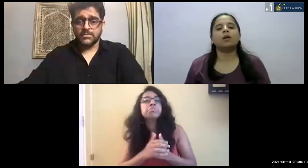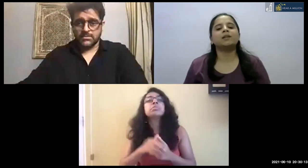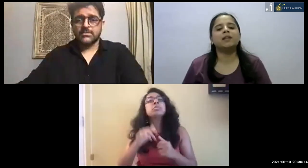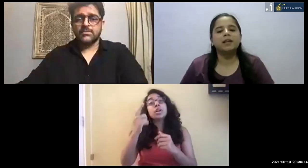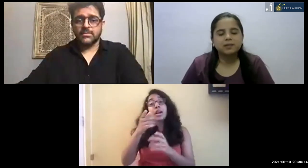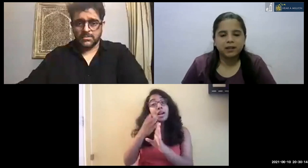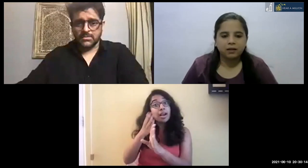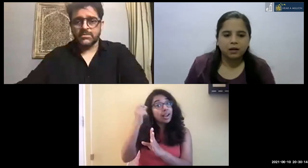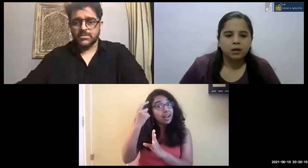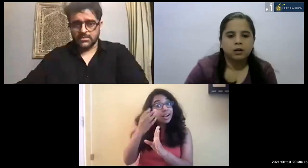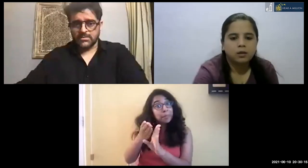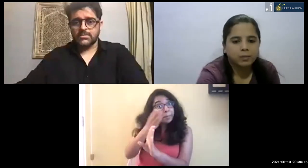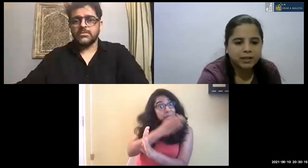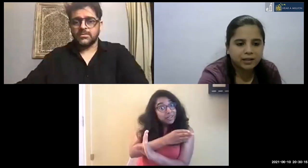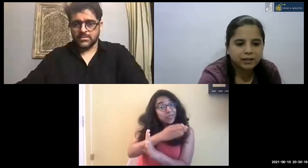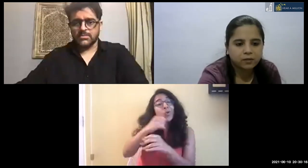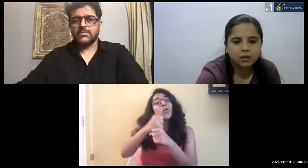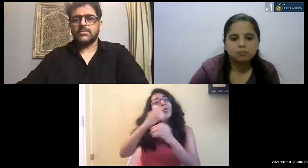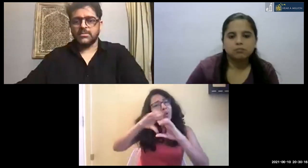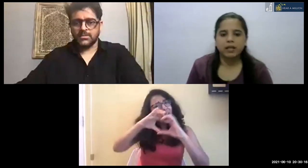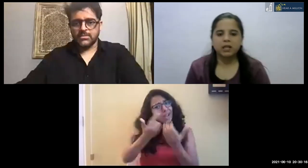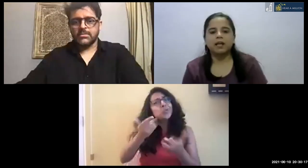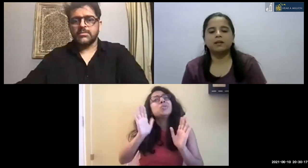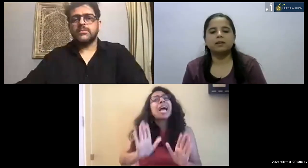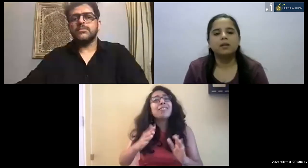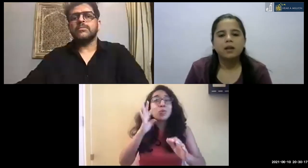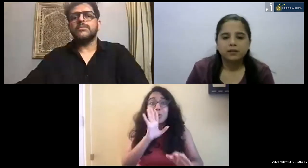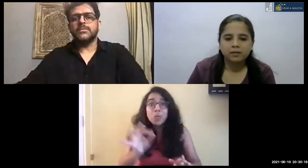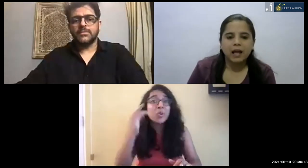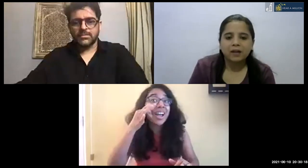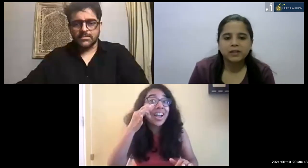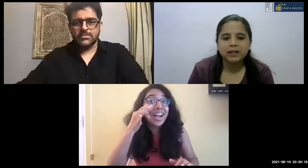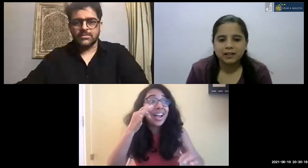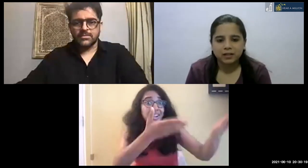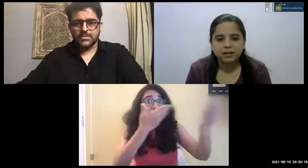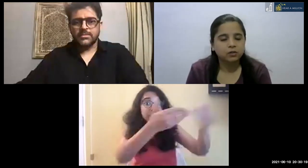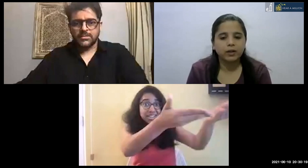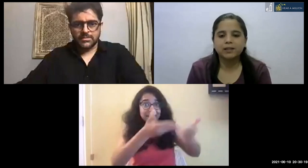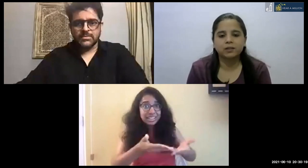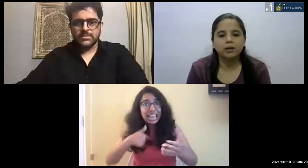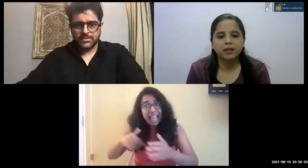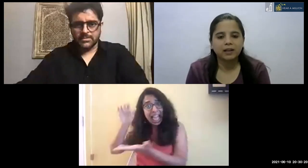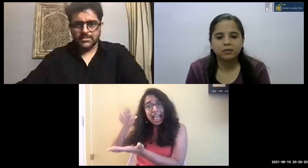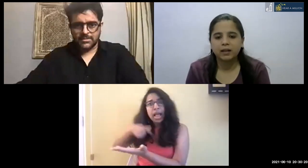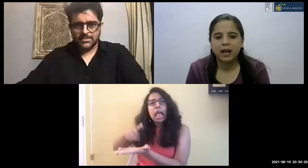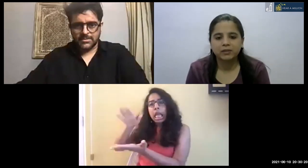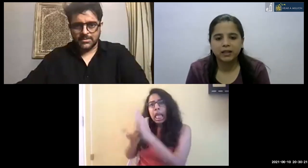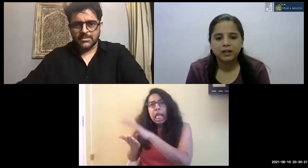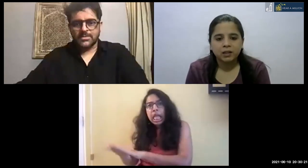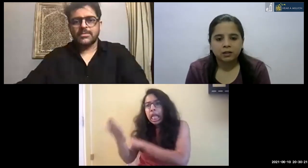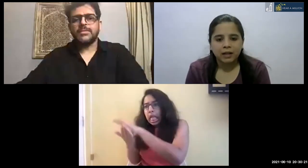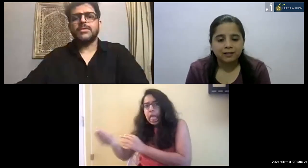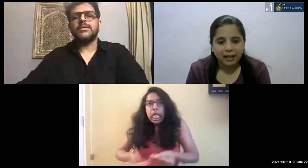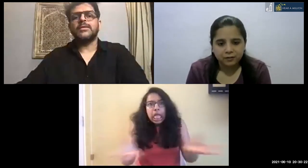and all other things, the material they will make it, and they will have the class, right? So it's not we have